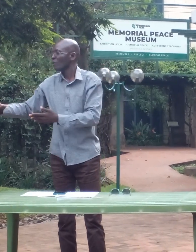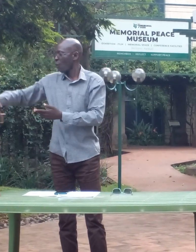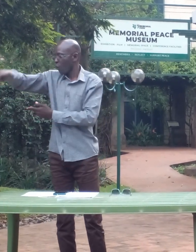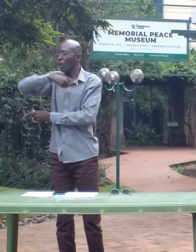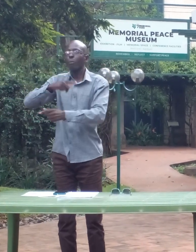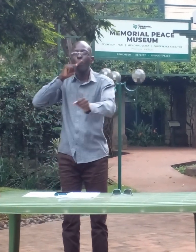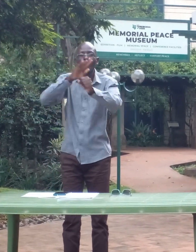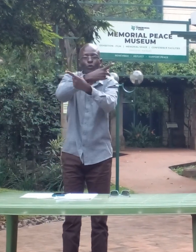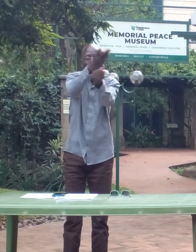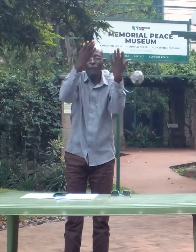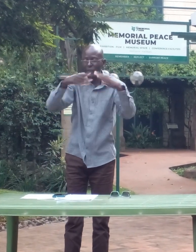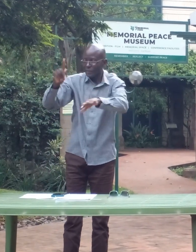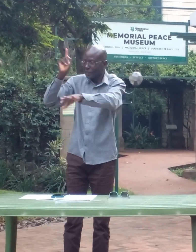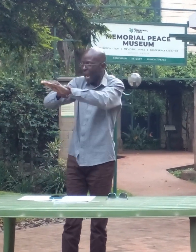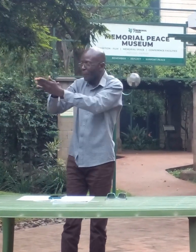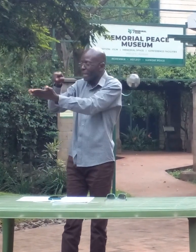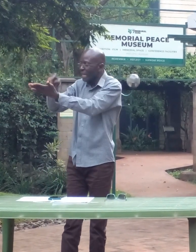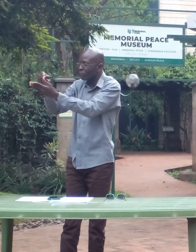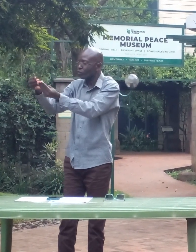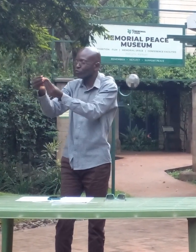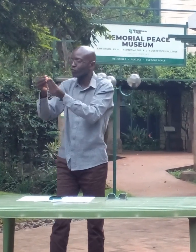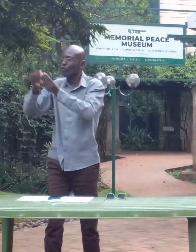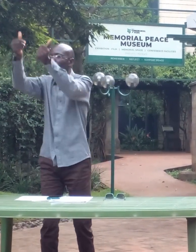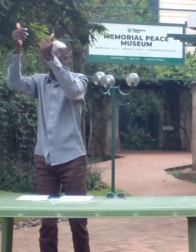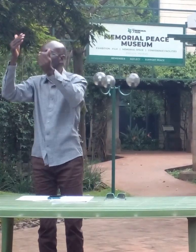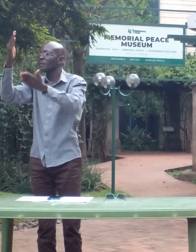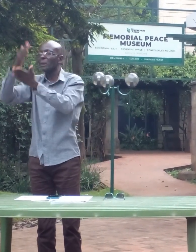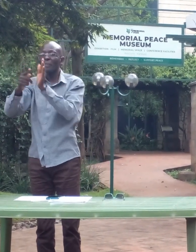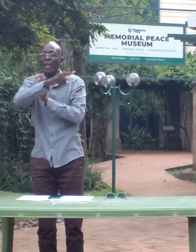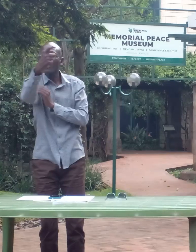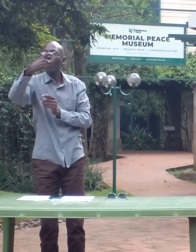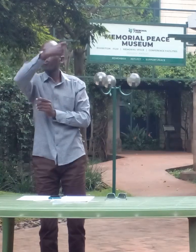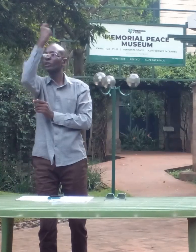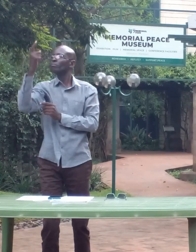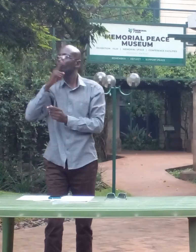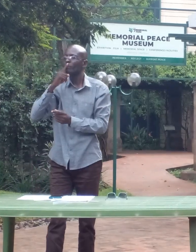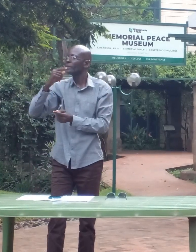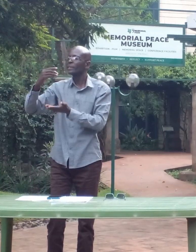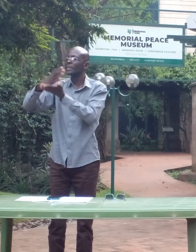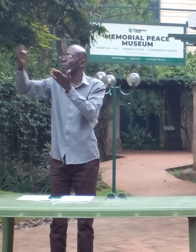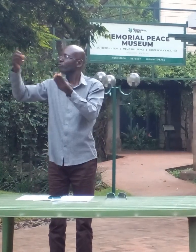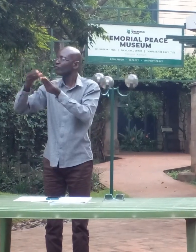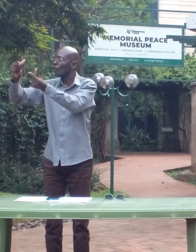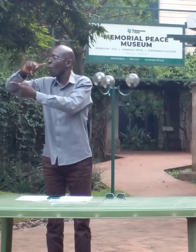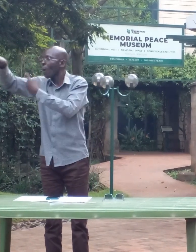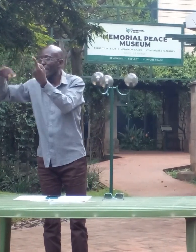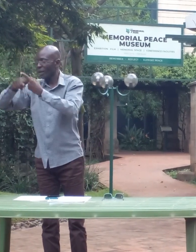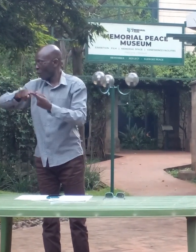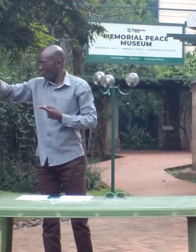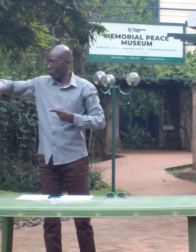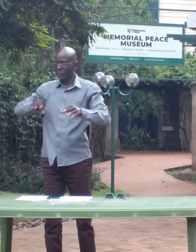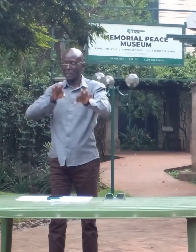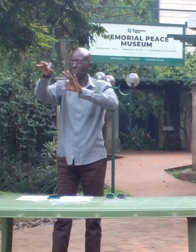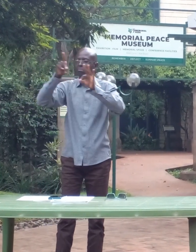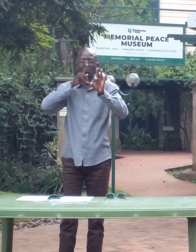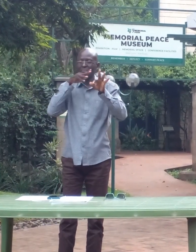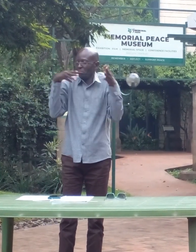suspension, we promise you from now, when the date was solved, don't question us about any suspension,